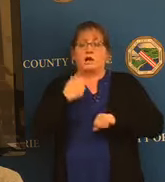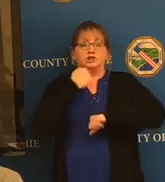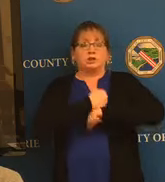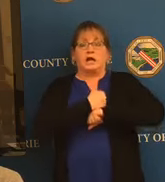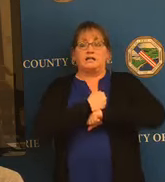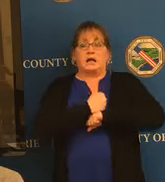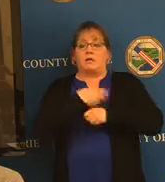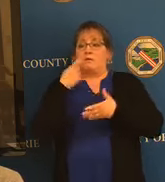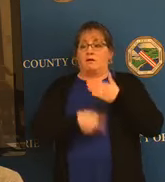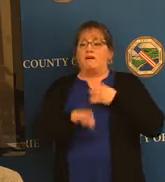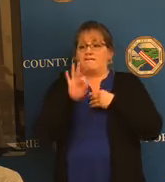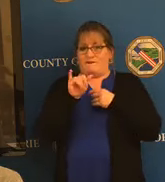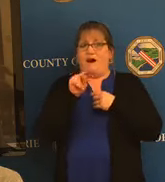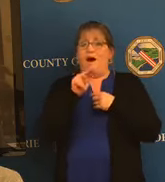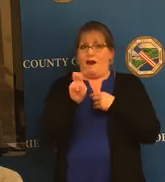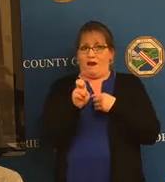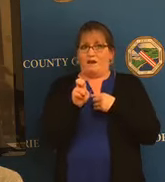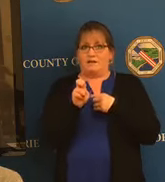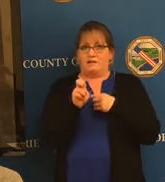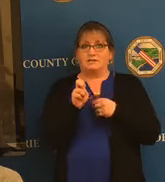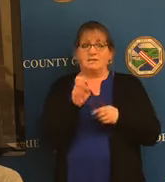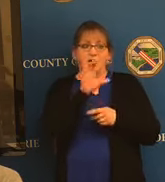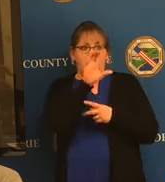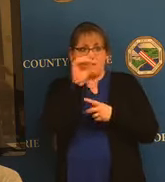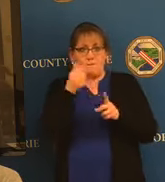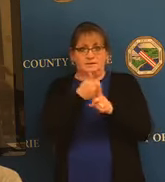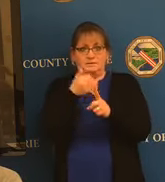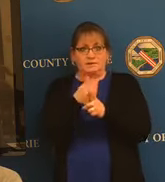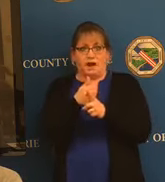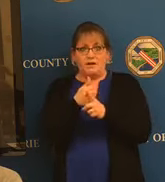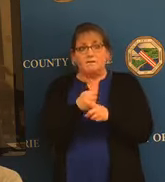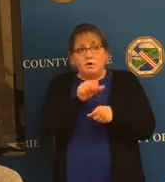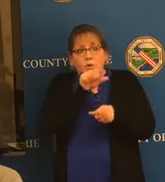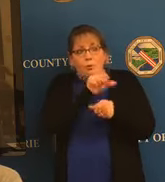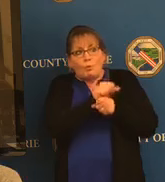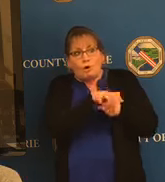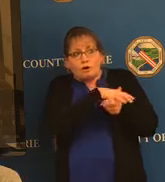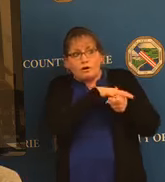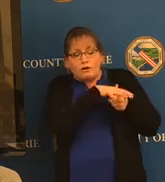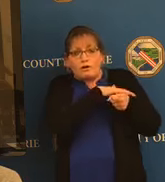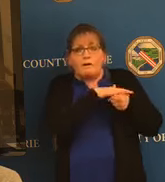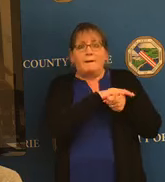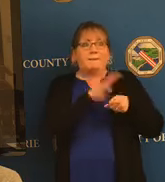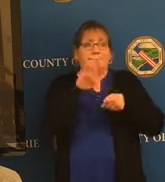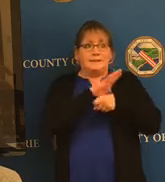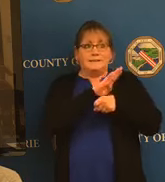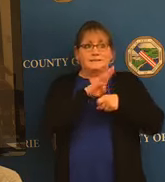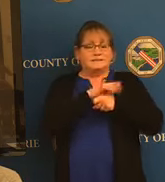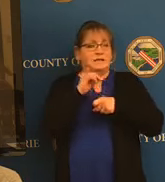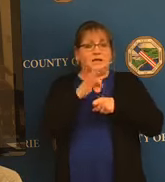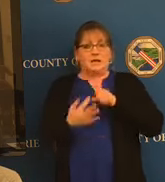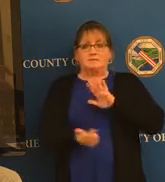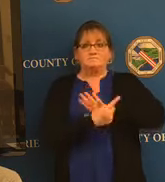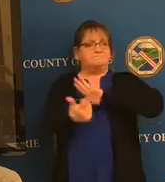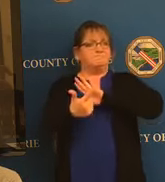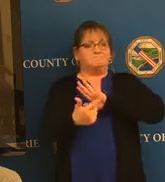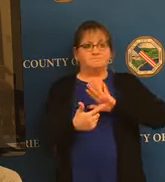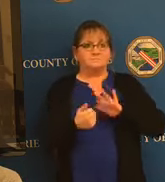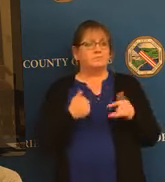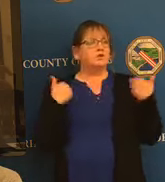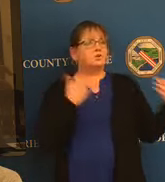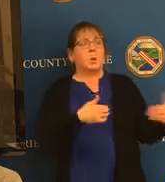and fine companies, work sites, businesses that are violating the most